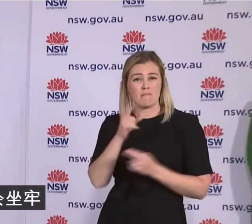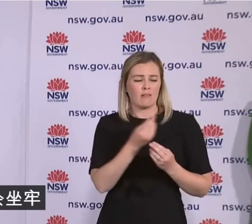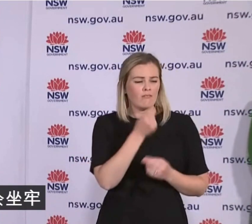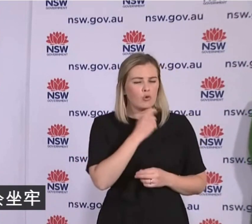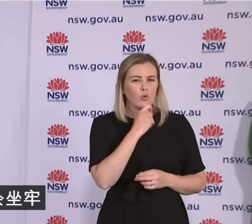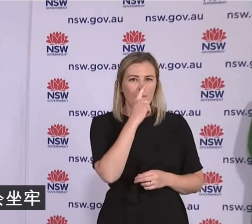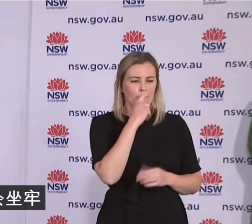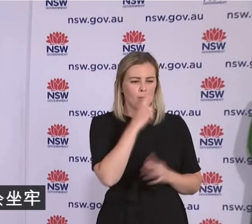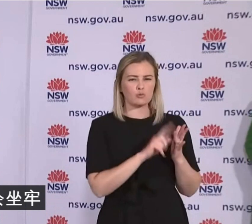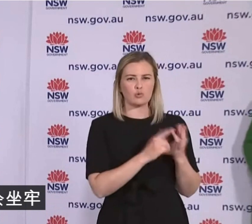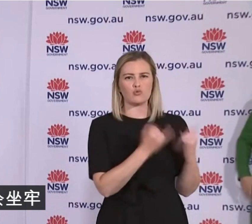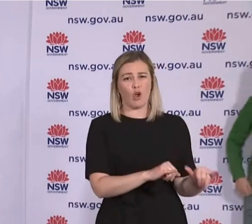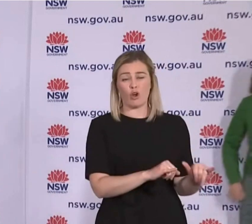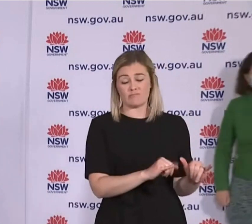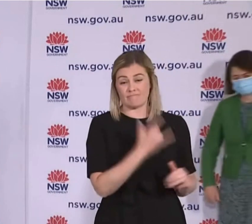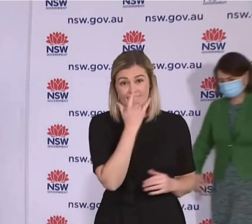there.